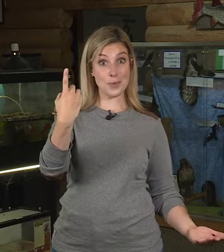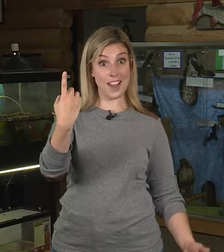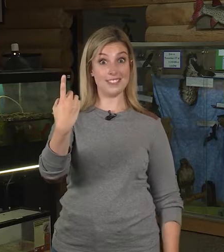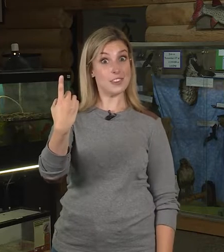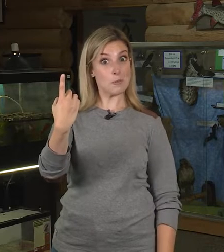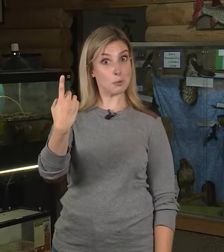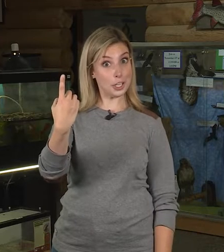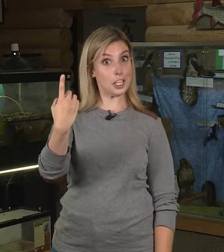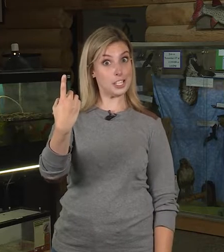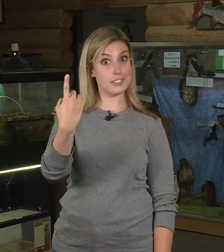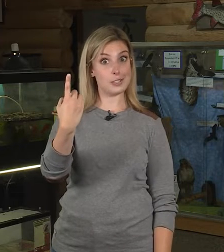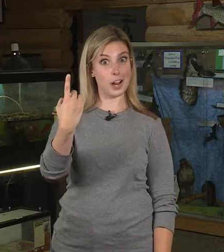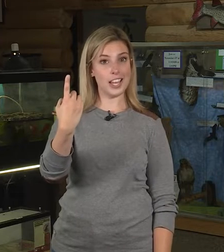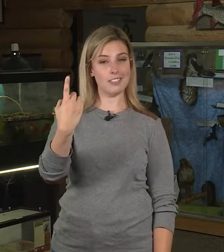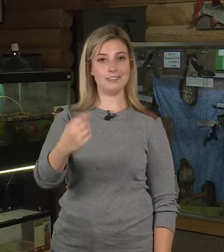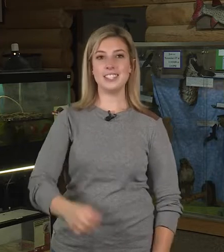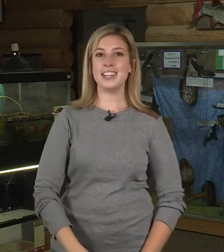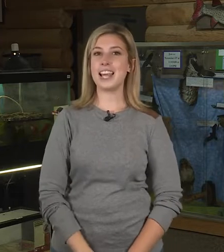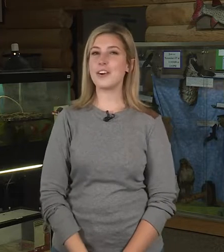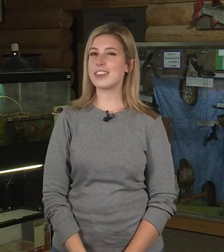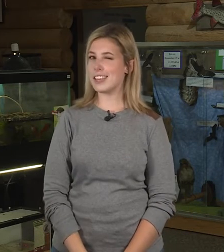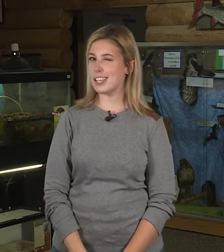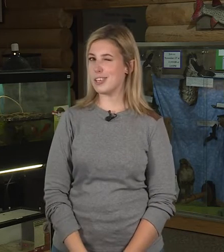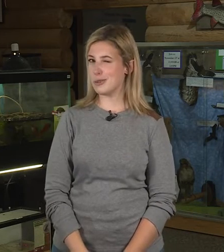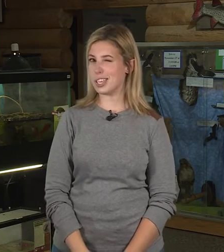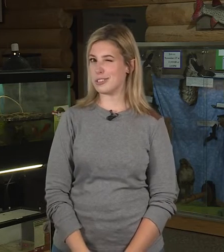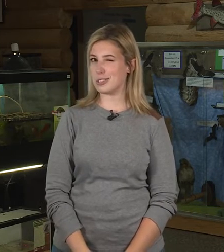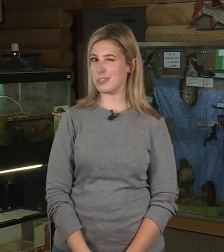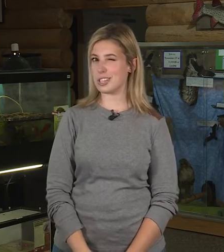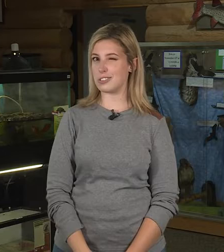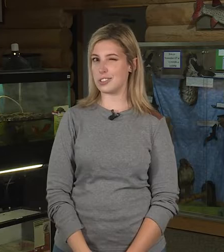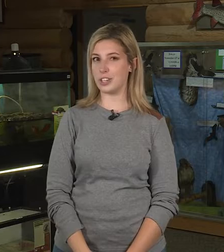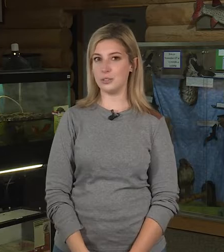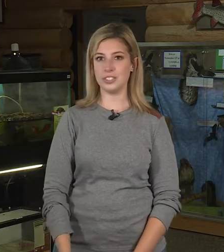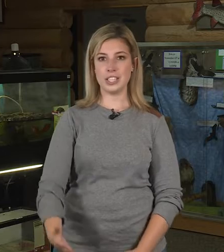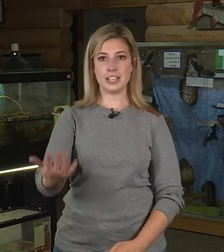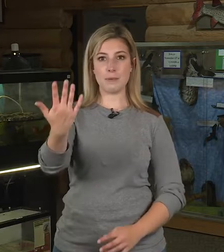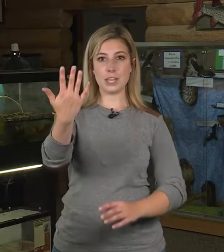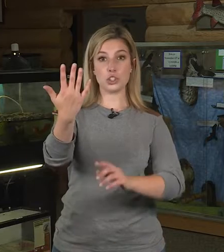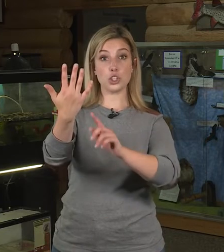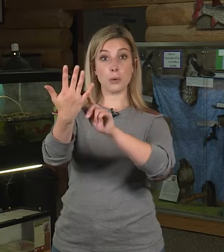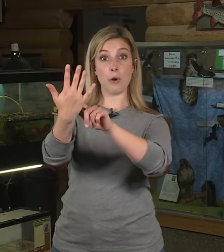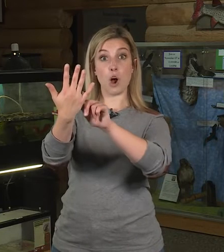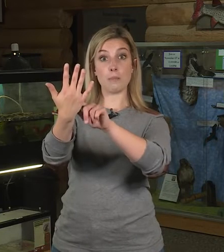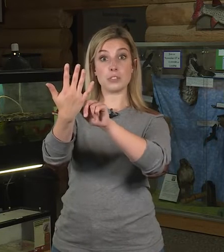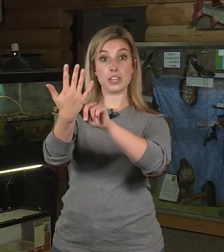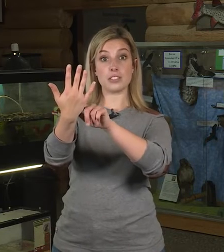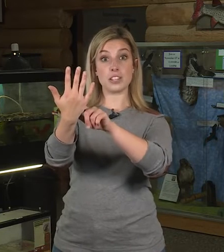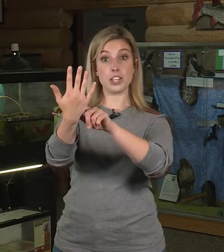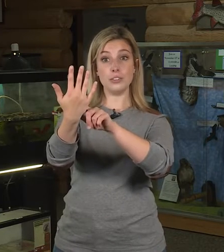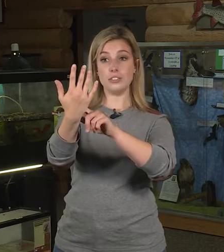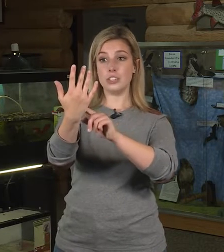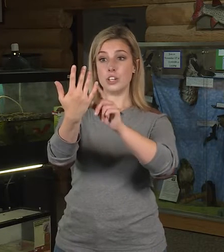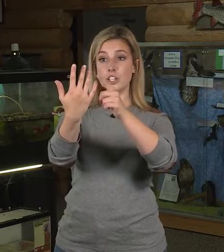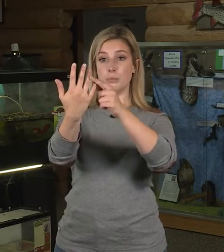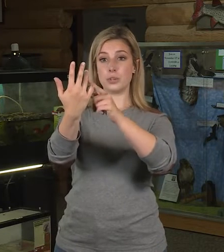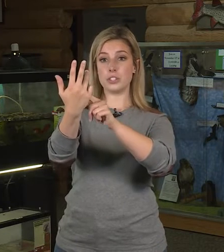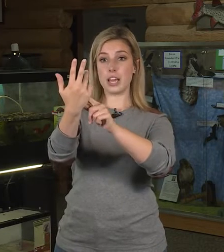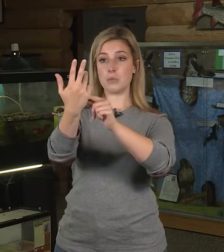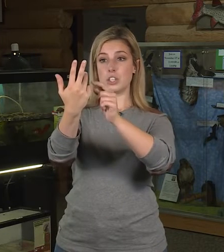1. Pretty easy, right? Now I think you can do this too. Now make sure your palm is facing you. You put down